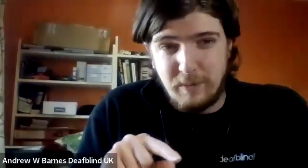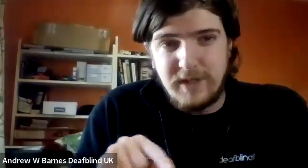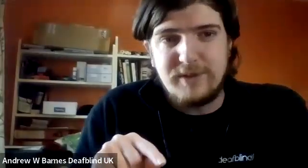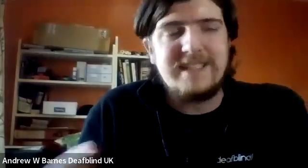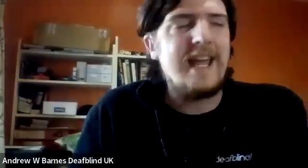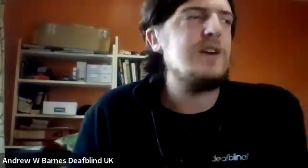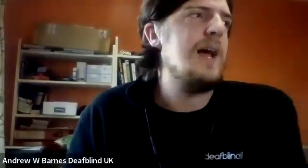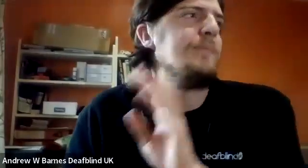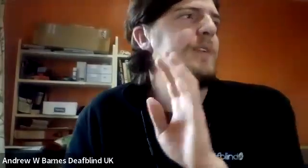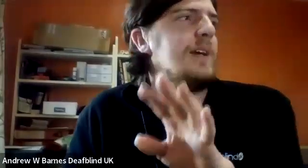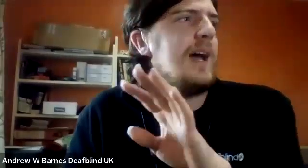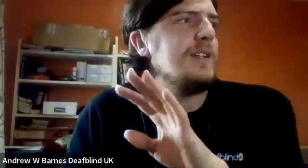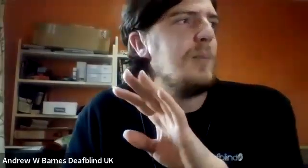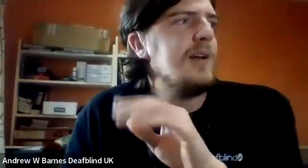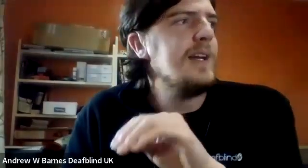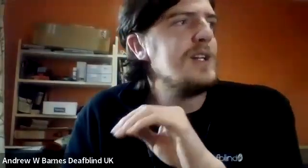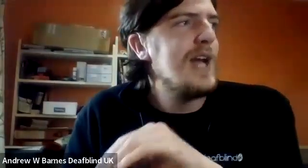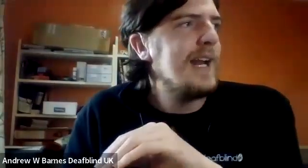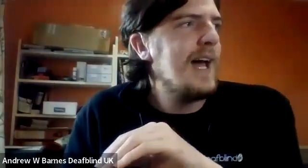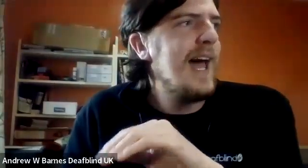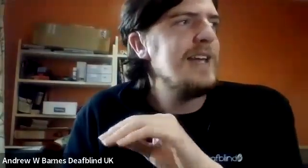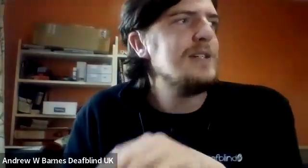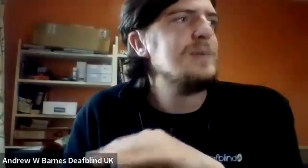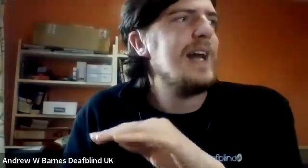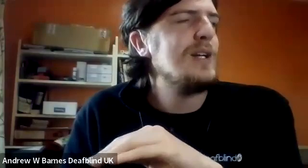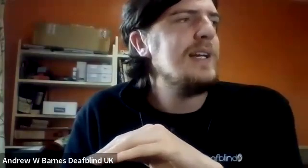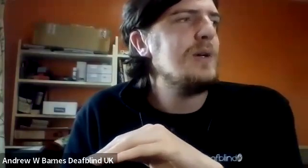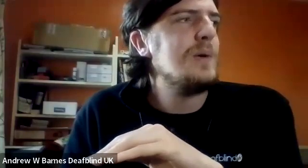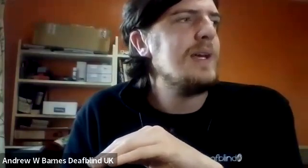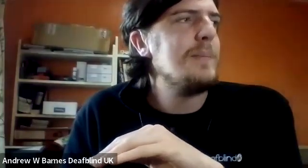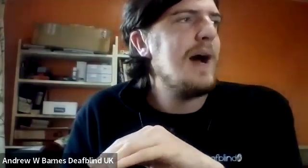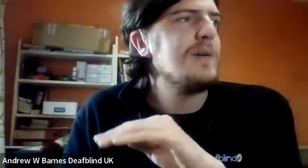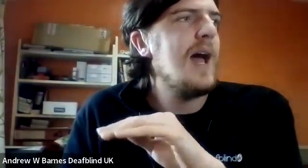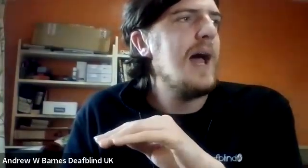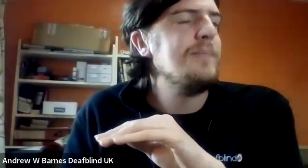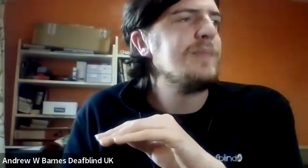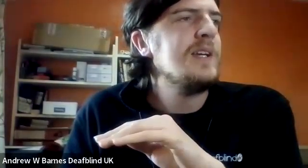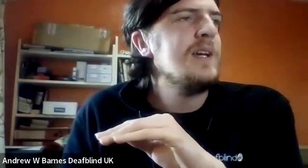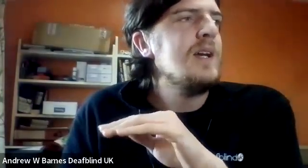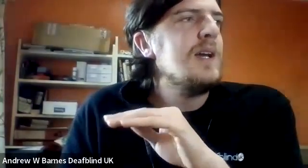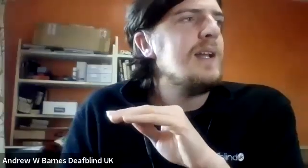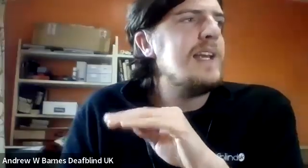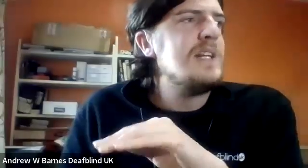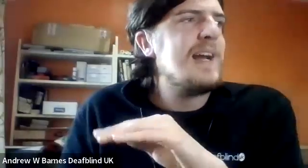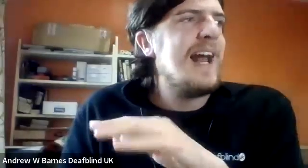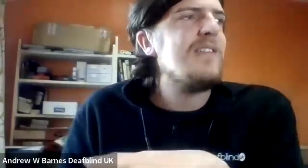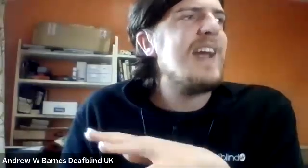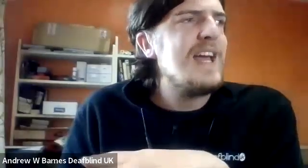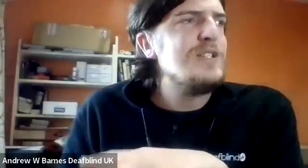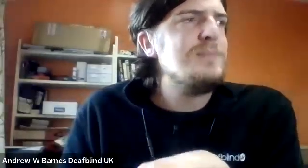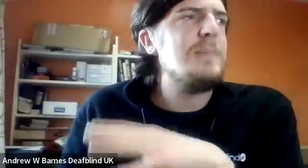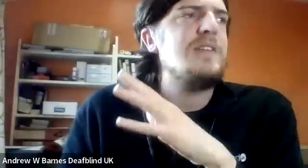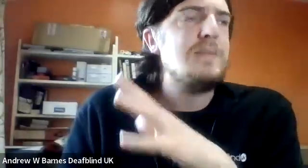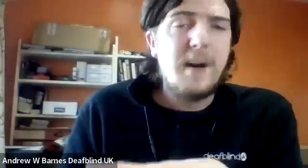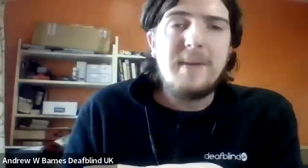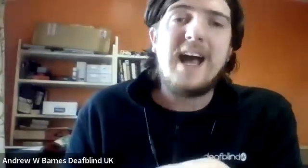from what you were just saying. Could someone in the chat at Hazel was actually talking about there needs to be a